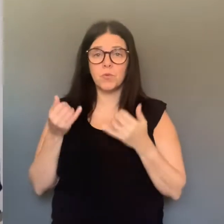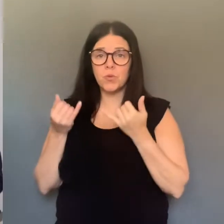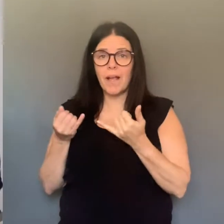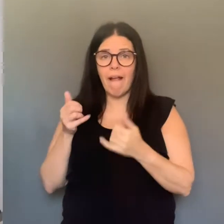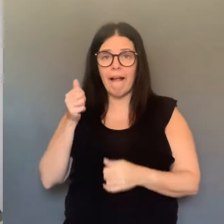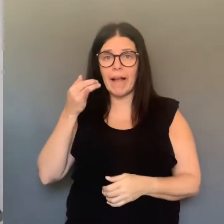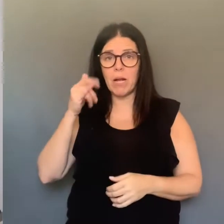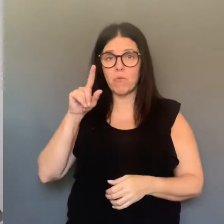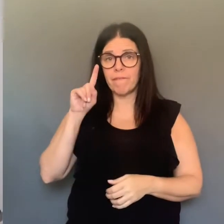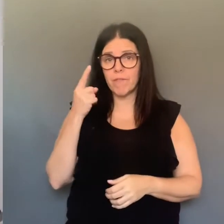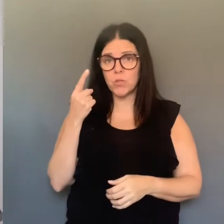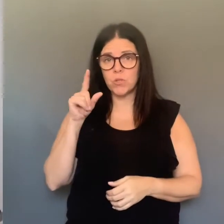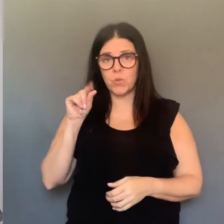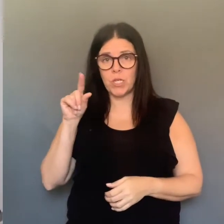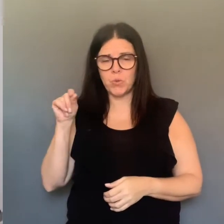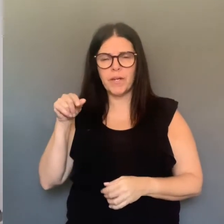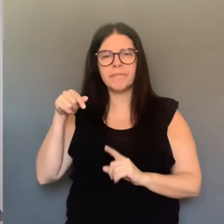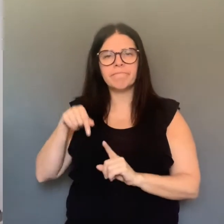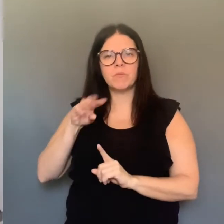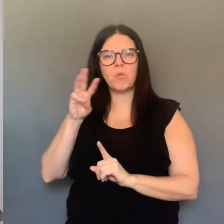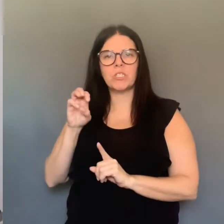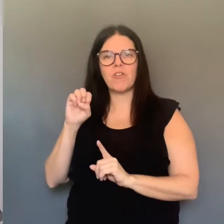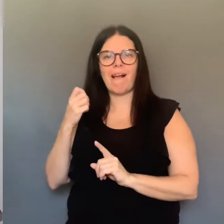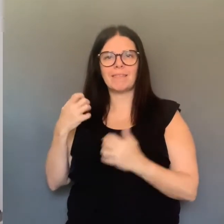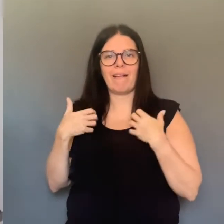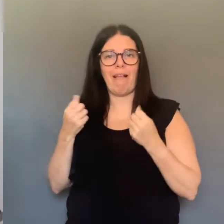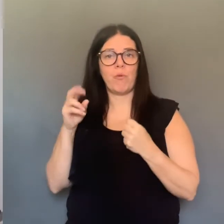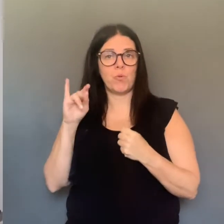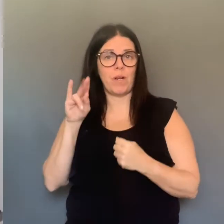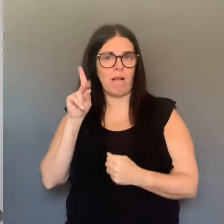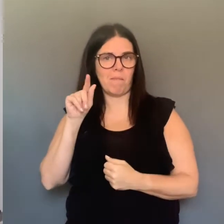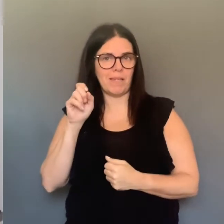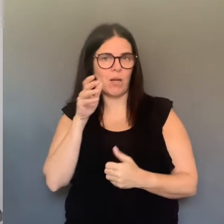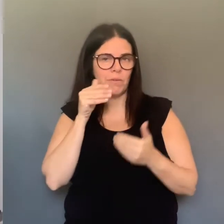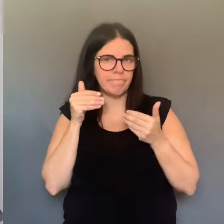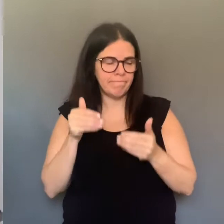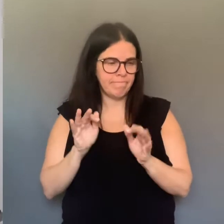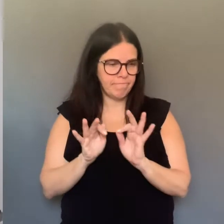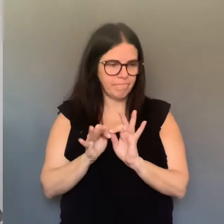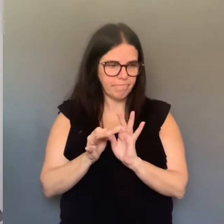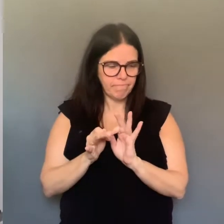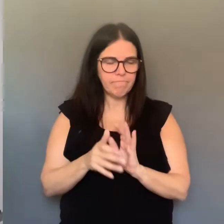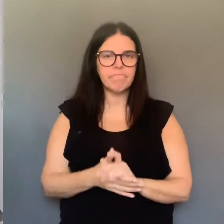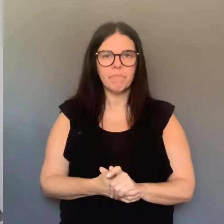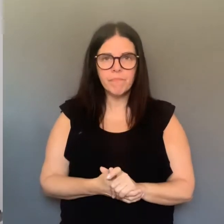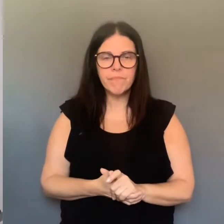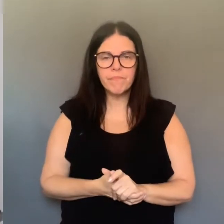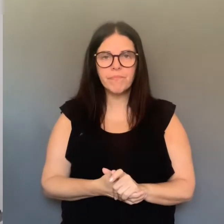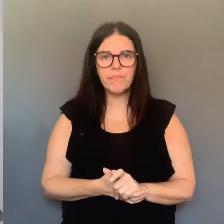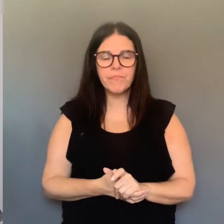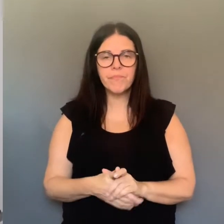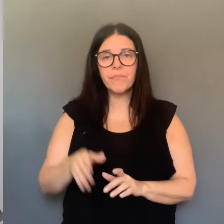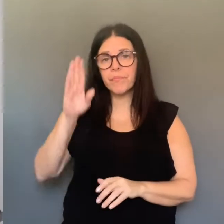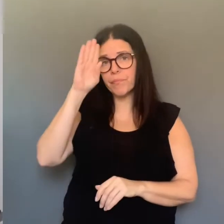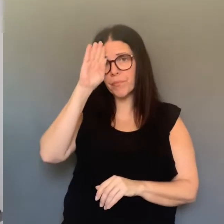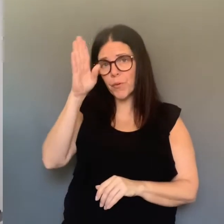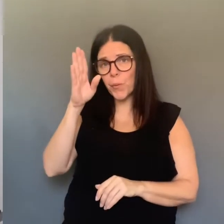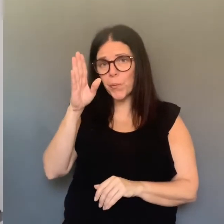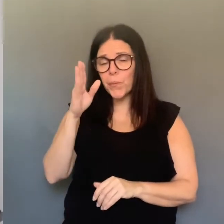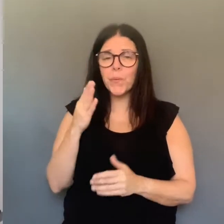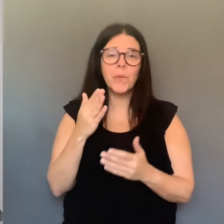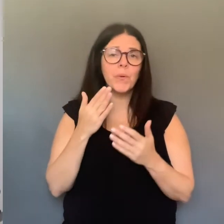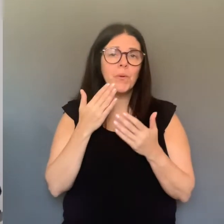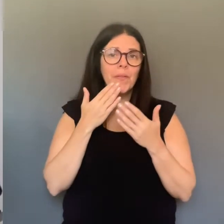Thank you for joining us today. I'm Theresa Marentette, CEO and Chief Nursing Officer of the Windsor-Essex County Health Unit. Before we